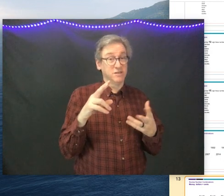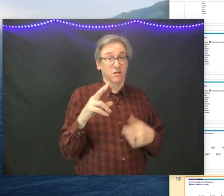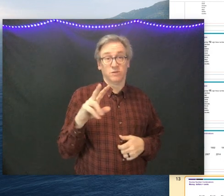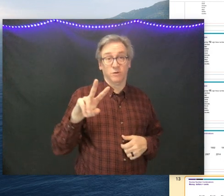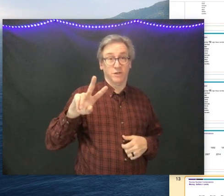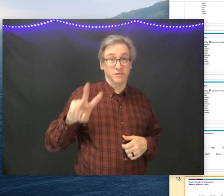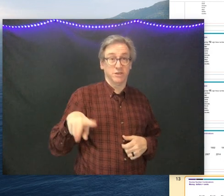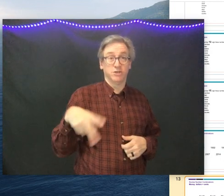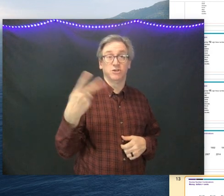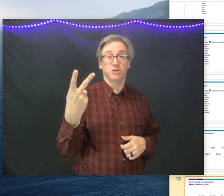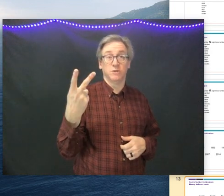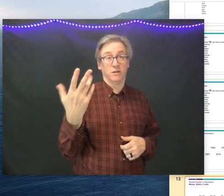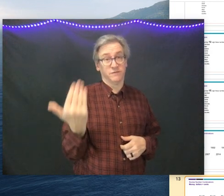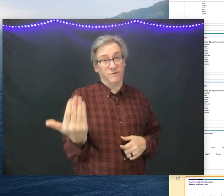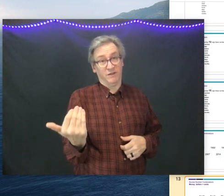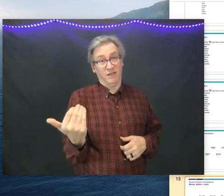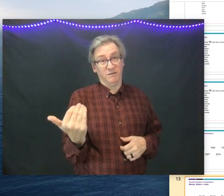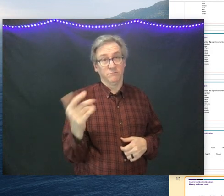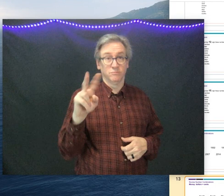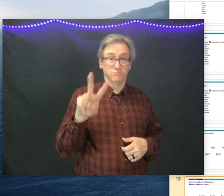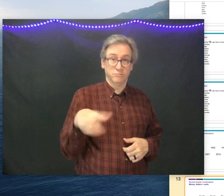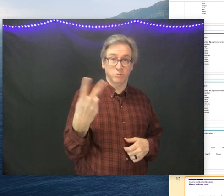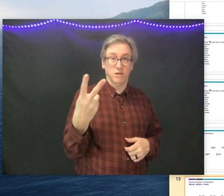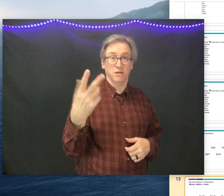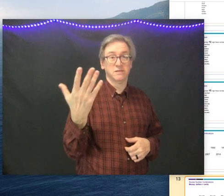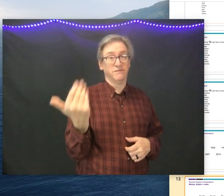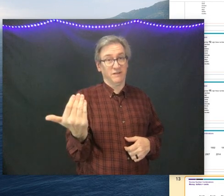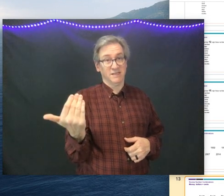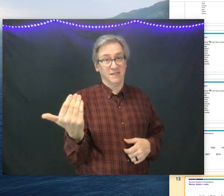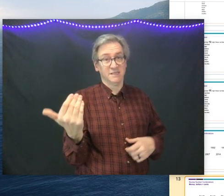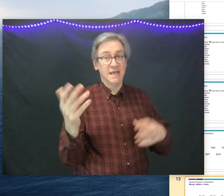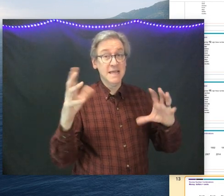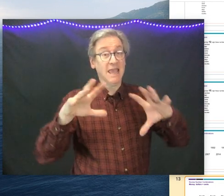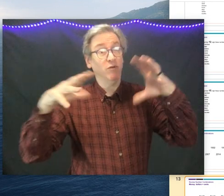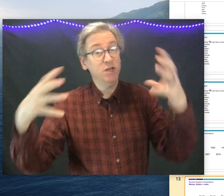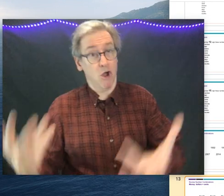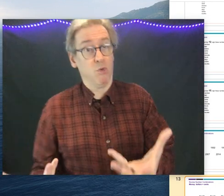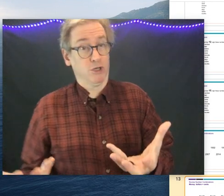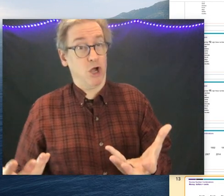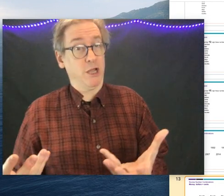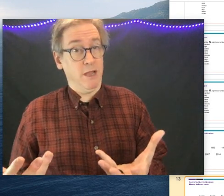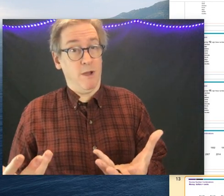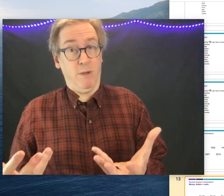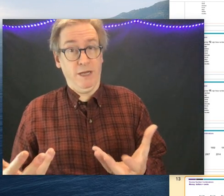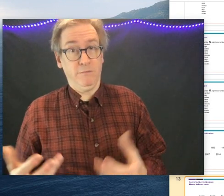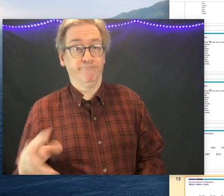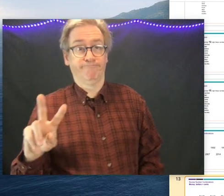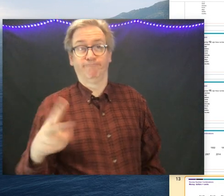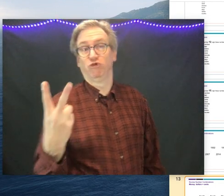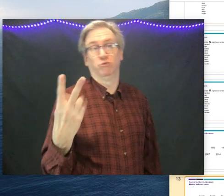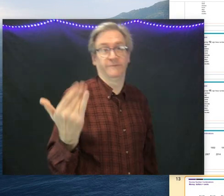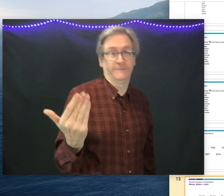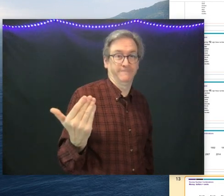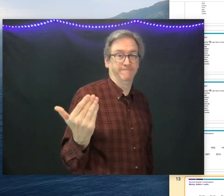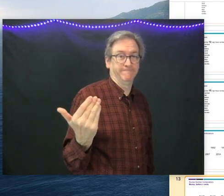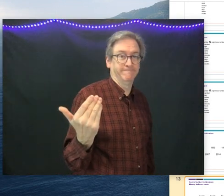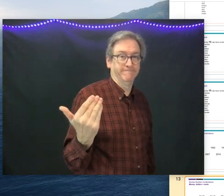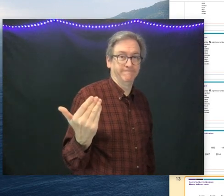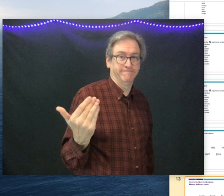This is also where you could say $2.15, $2.15. If we know we're talking about money.